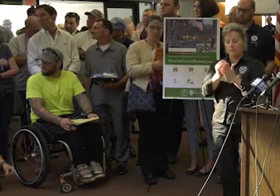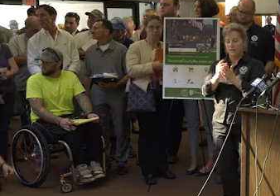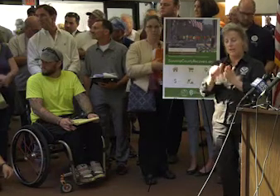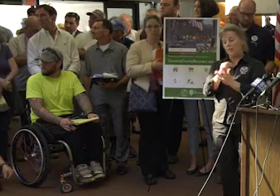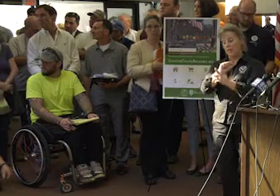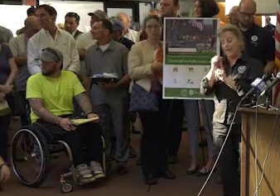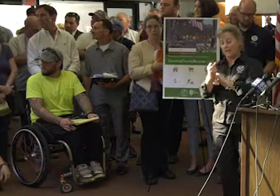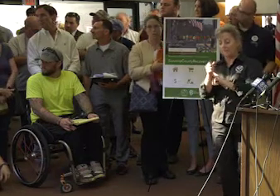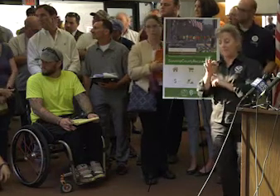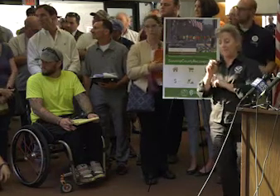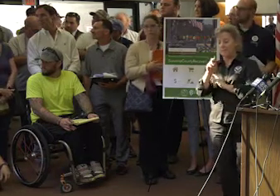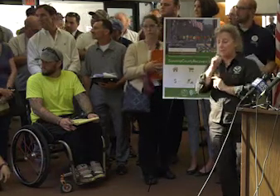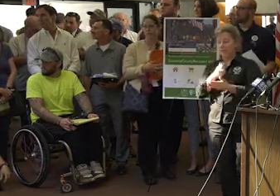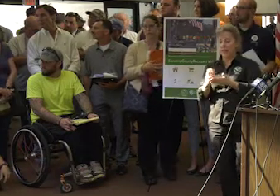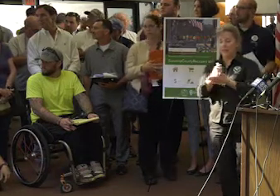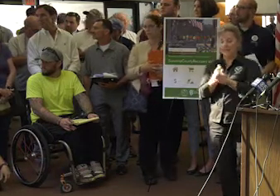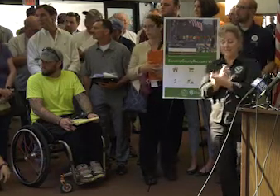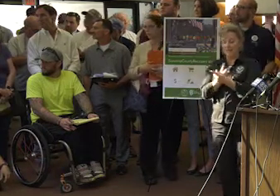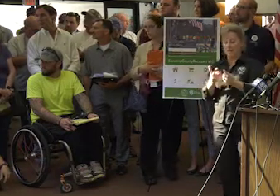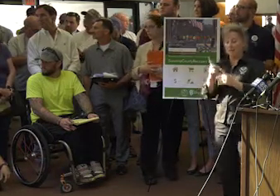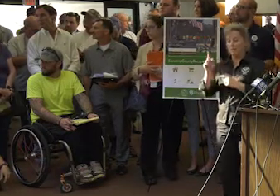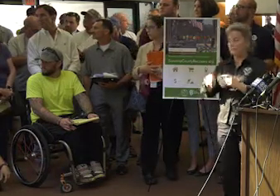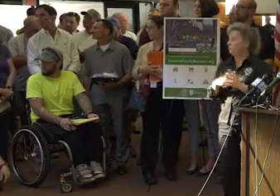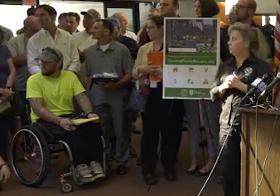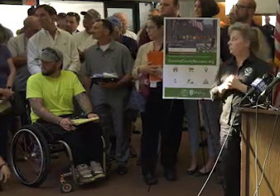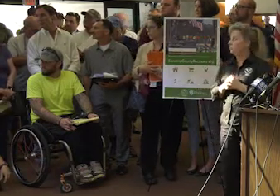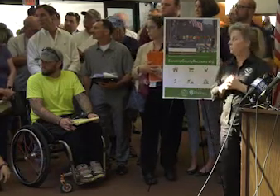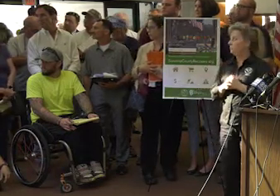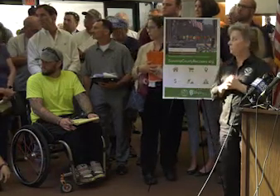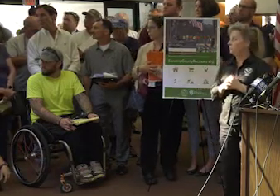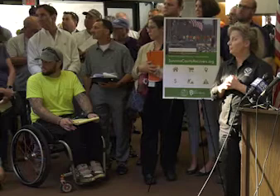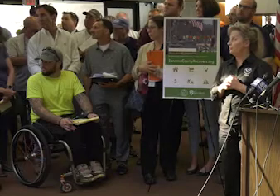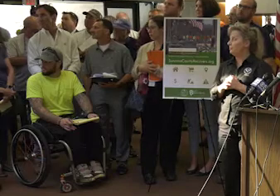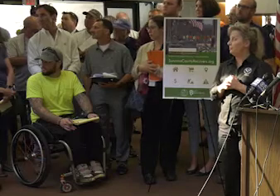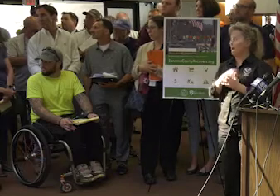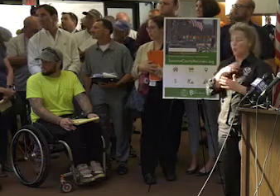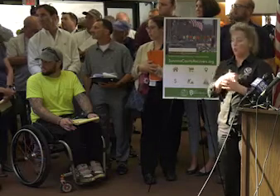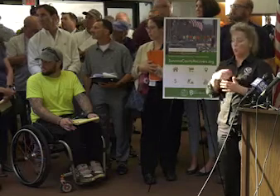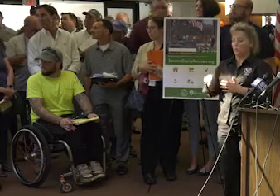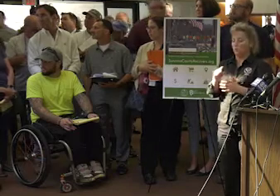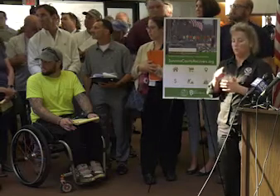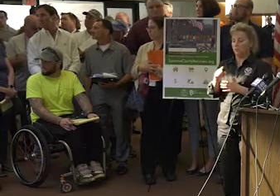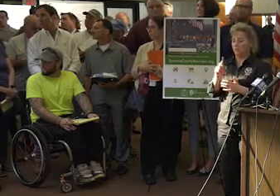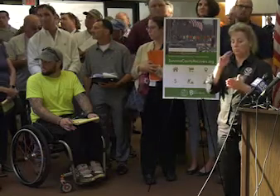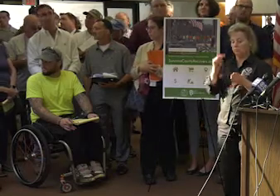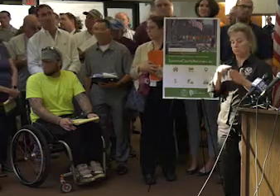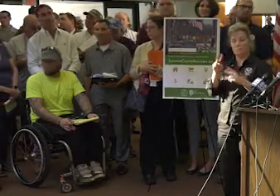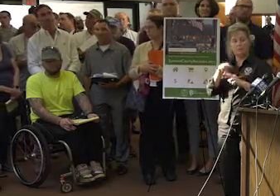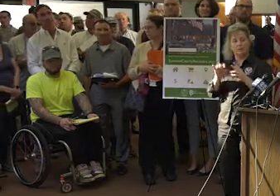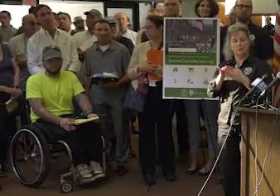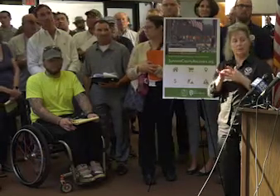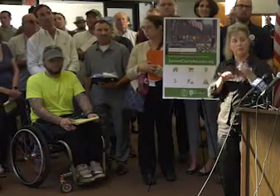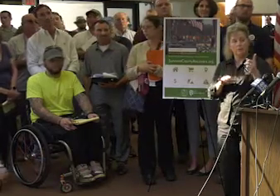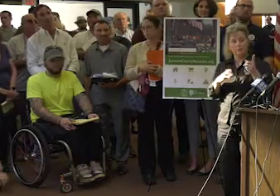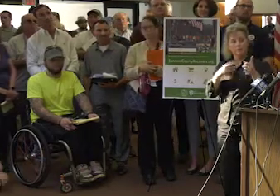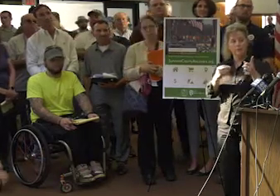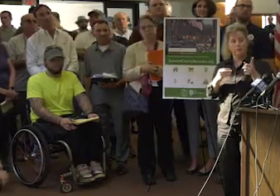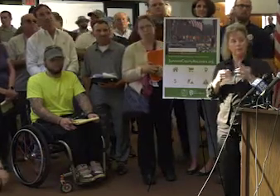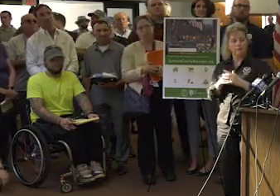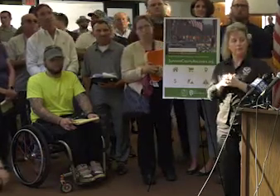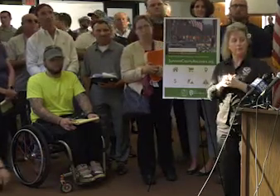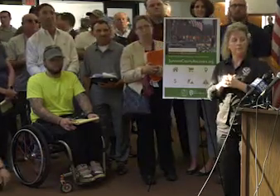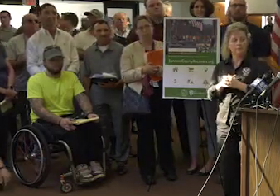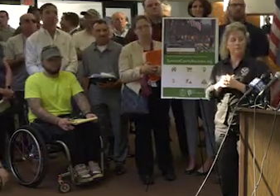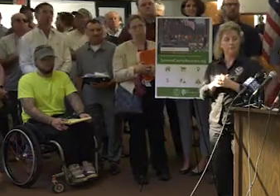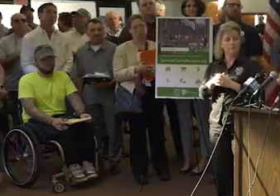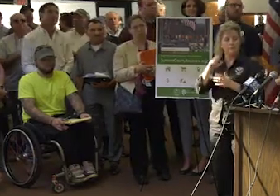other cases, FEMA didn't collect everything that they were supposed to. So I want you guys to define it. That's all I'm going to go right over here, right in the white. White.